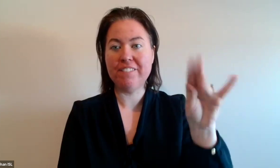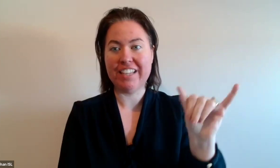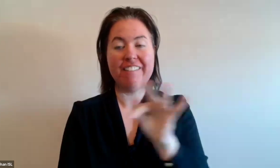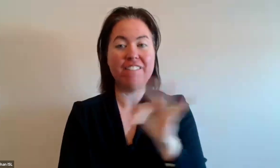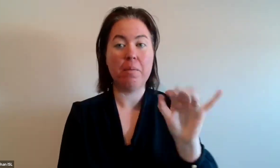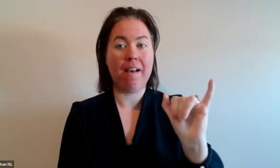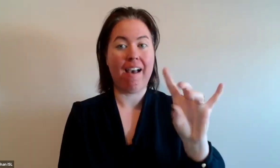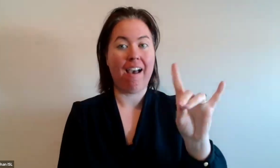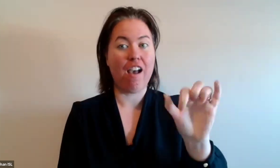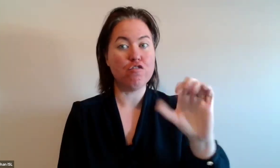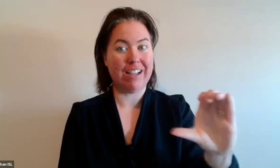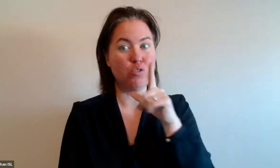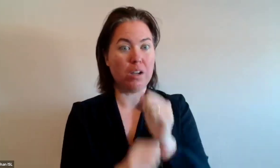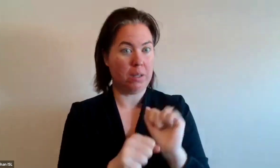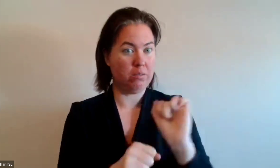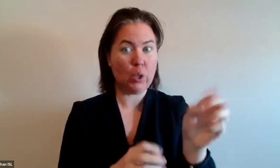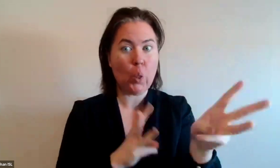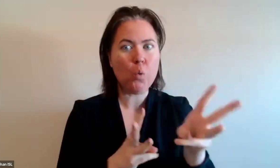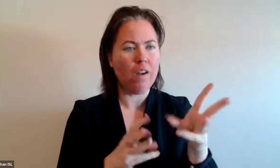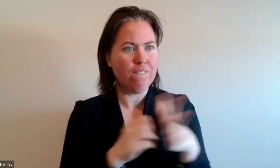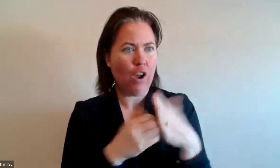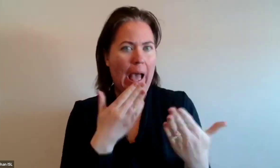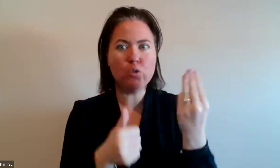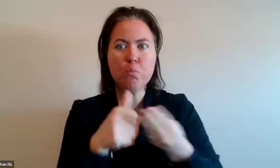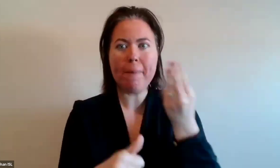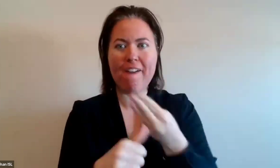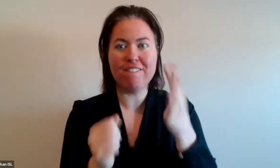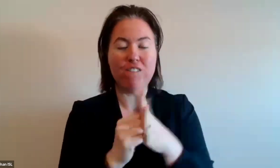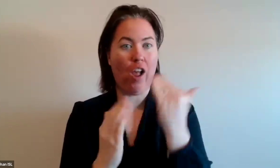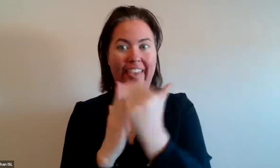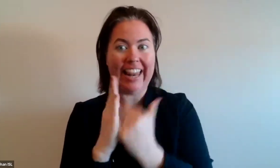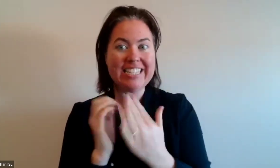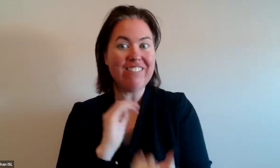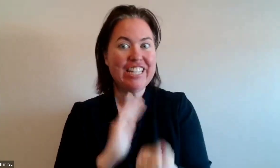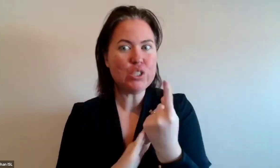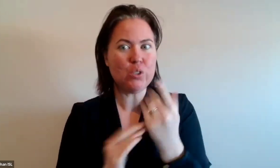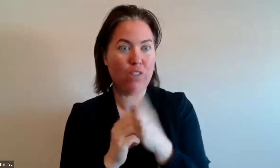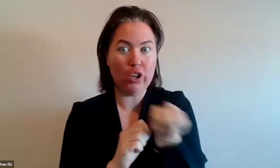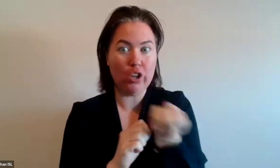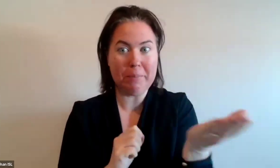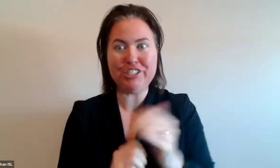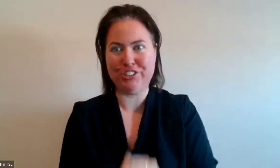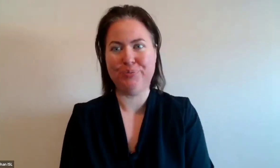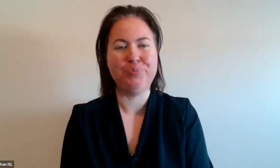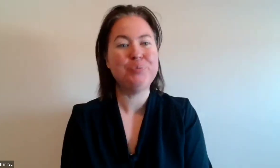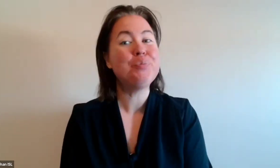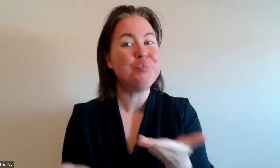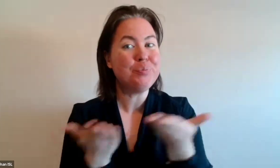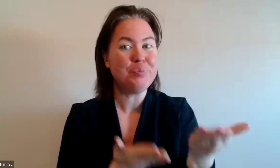about the work that IREC is doing on preparing for the list of issues and its own submission. So over to you,